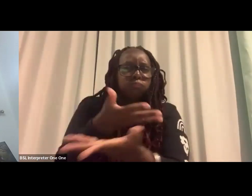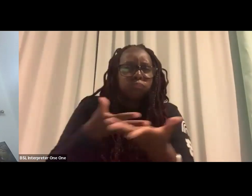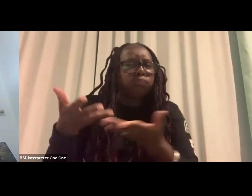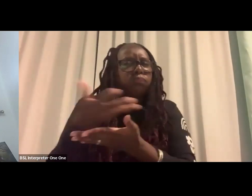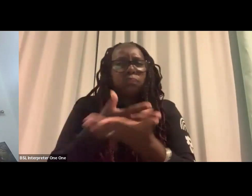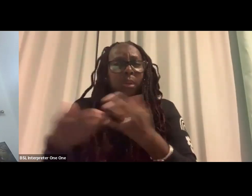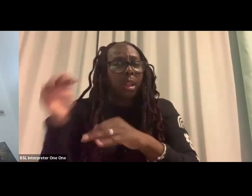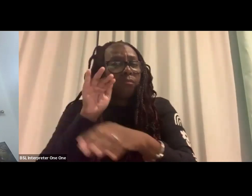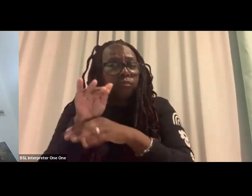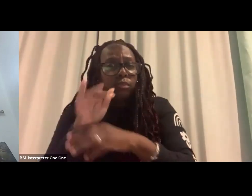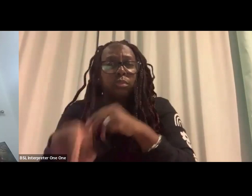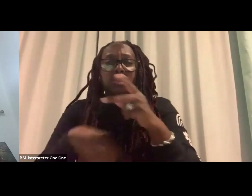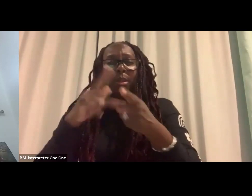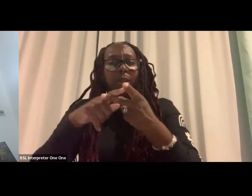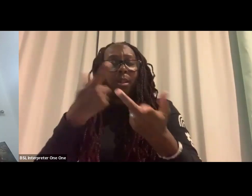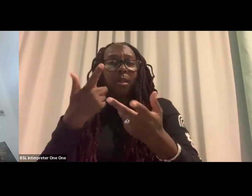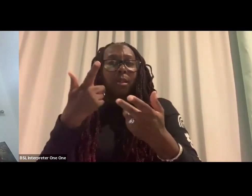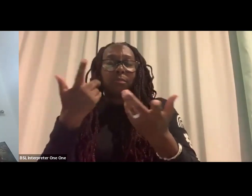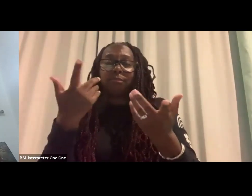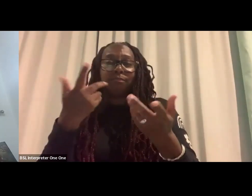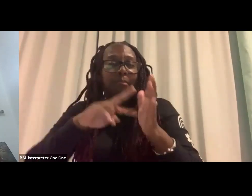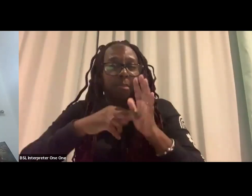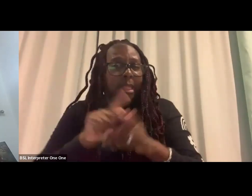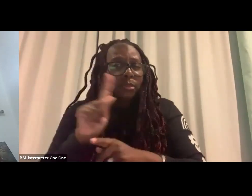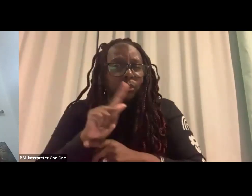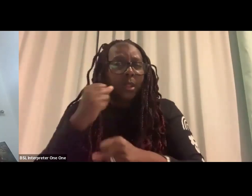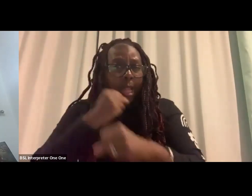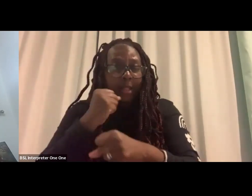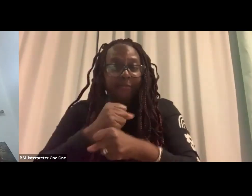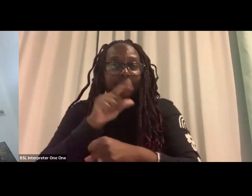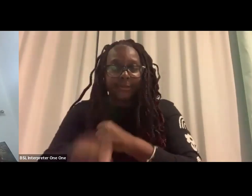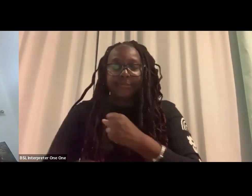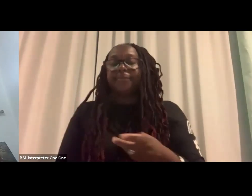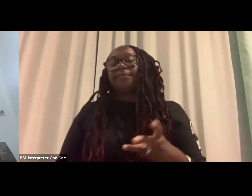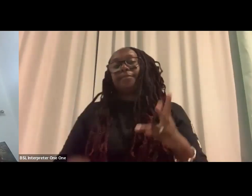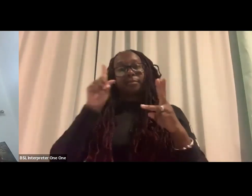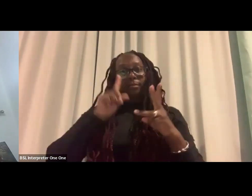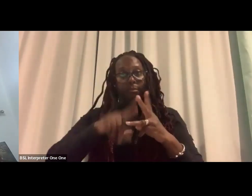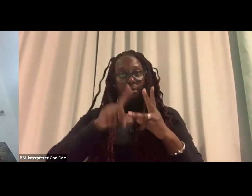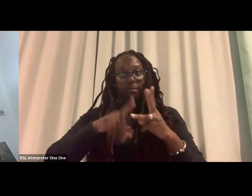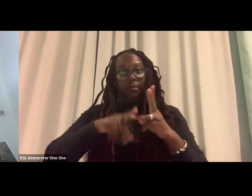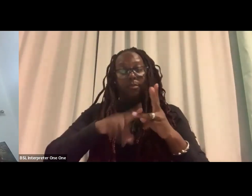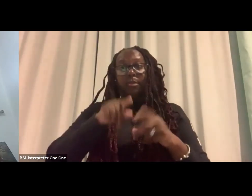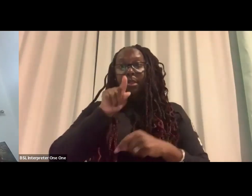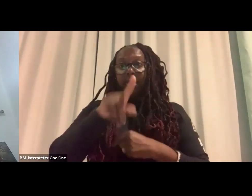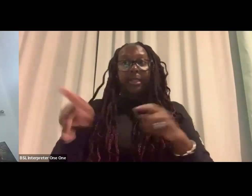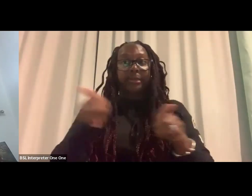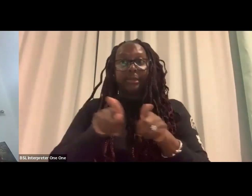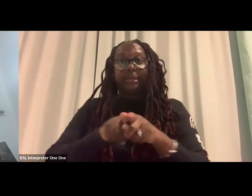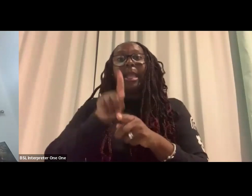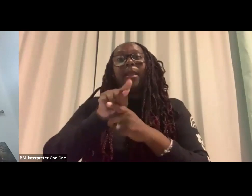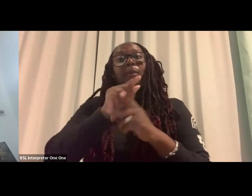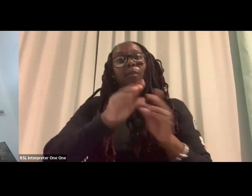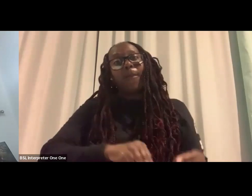plans and policies of different communities and different local governments. And then only the plans and policies are forwarded to the central